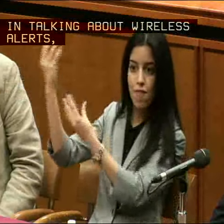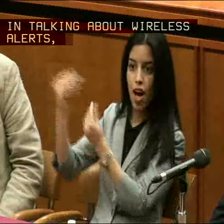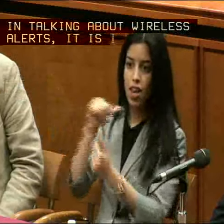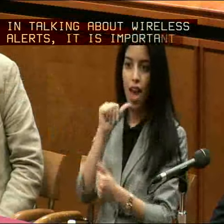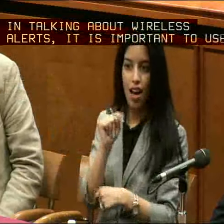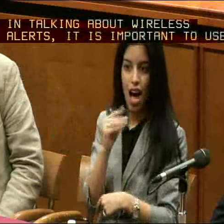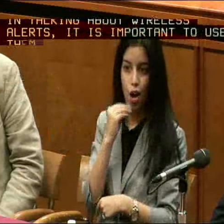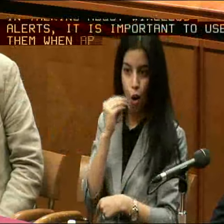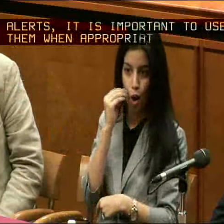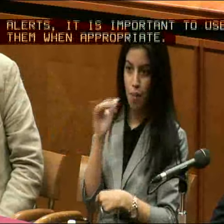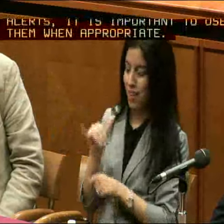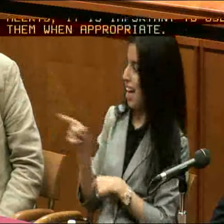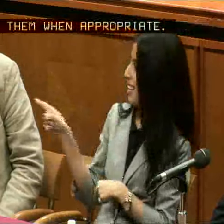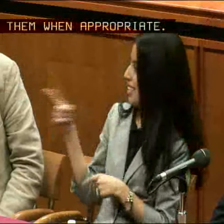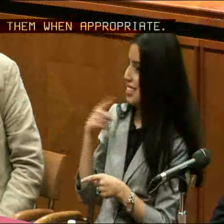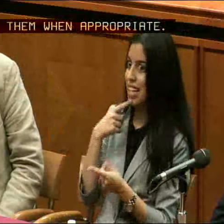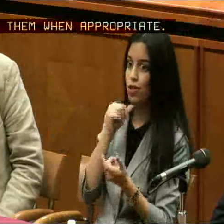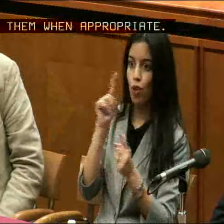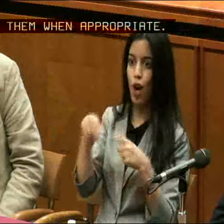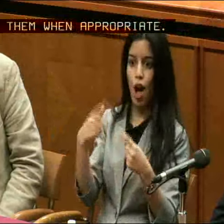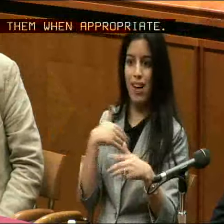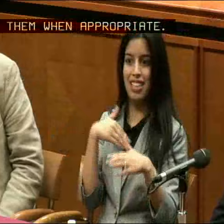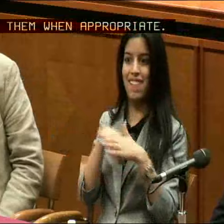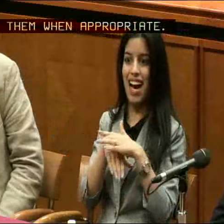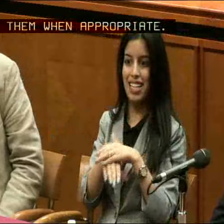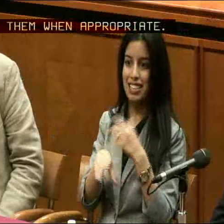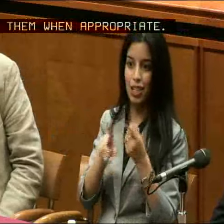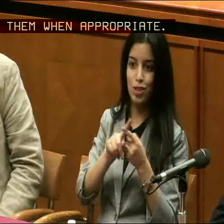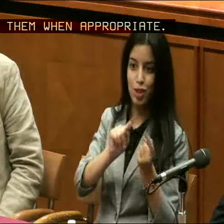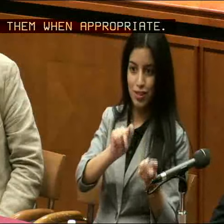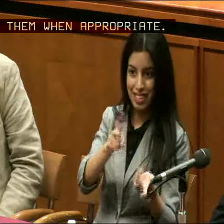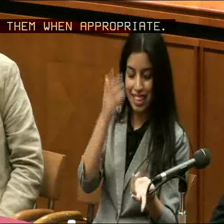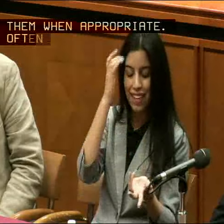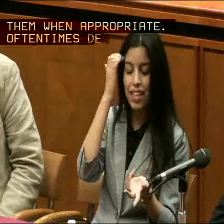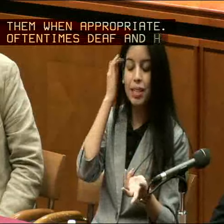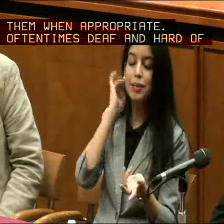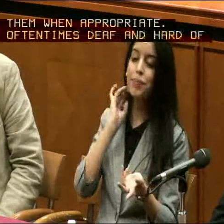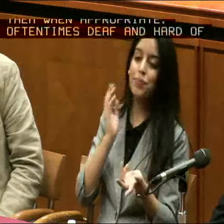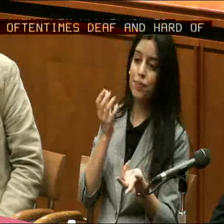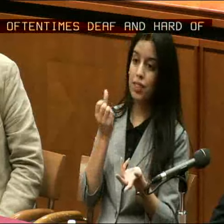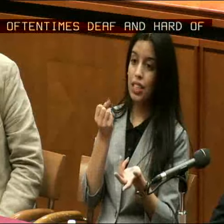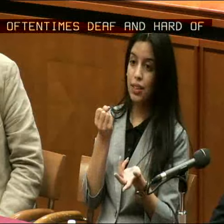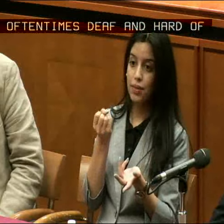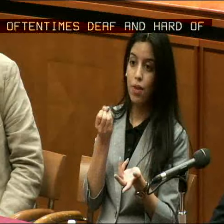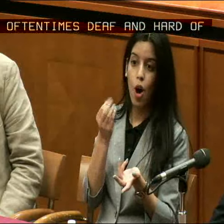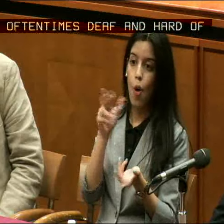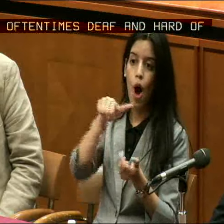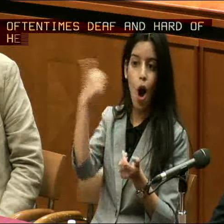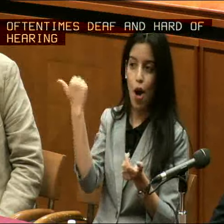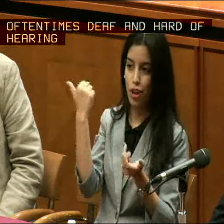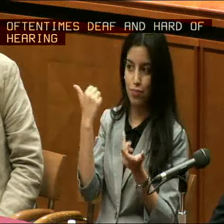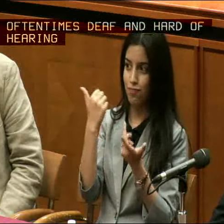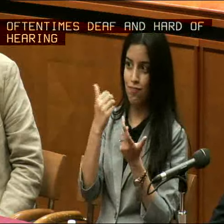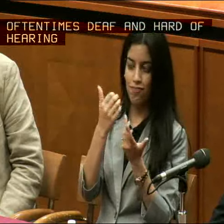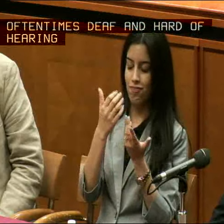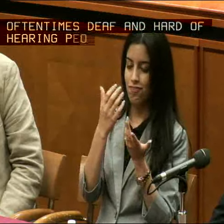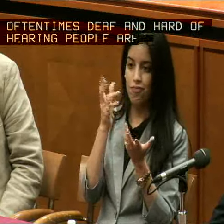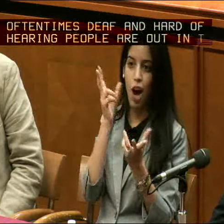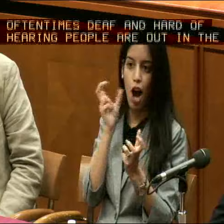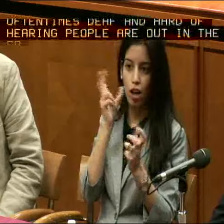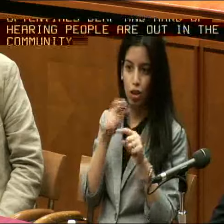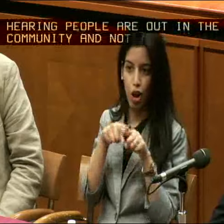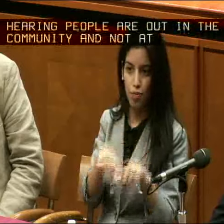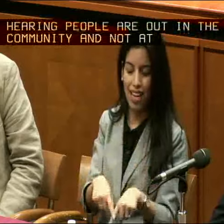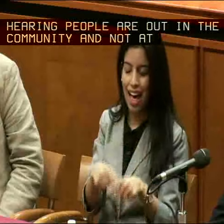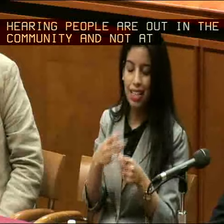Oftentimes, deaf and hard of hearing people are out in the community and not at home. As Christian said, we don't always have access. We're not always in front of a television. We don't always have our